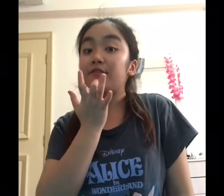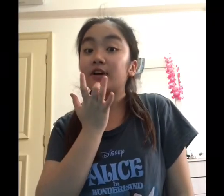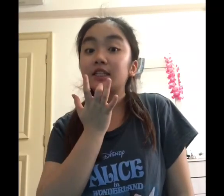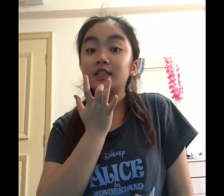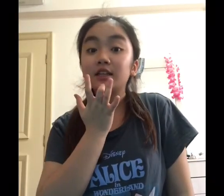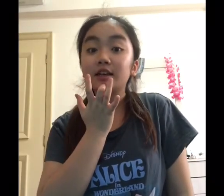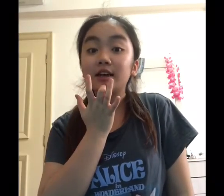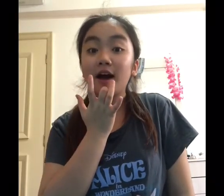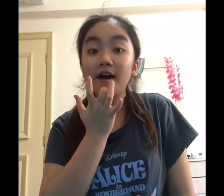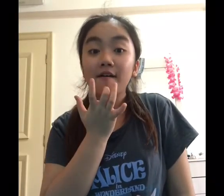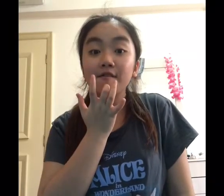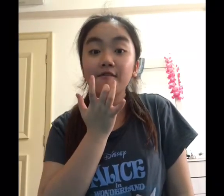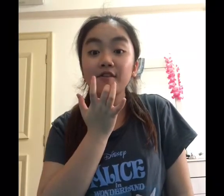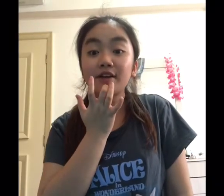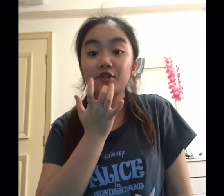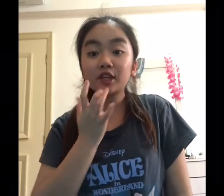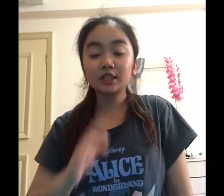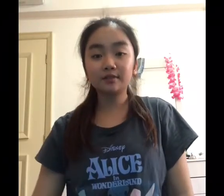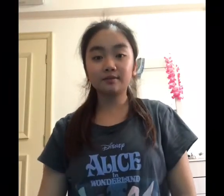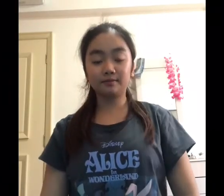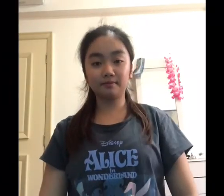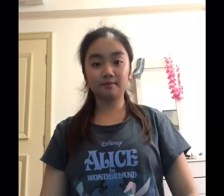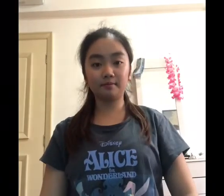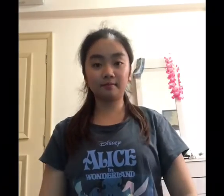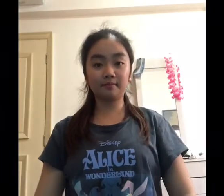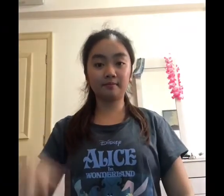Favorite, favorite.